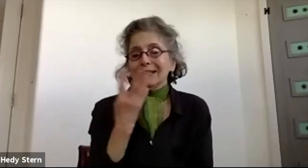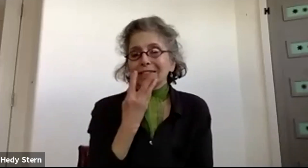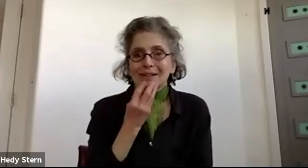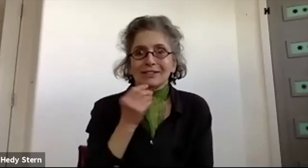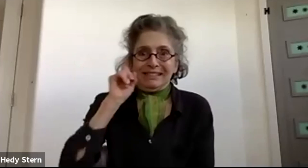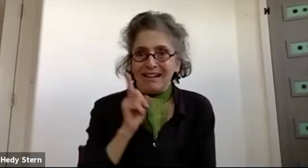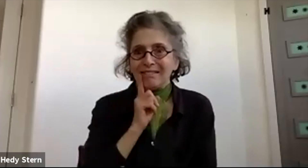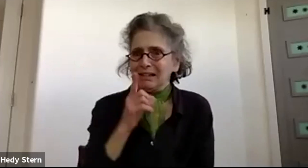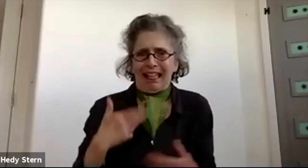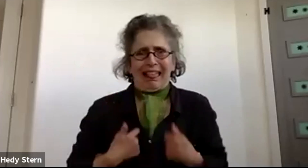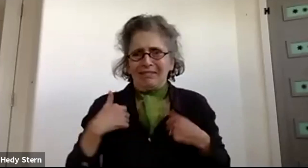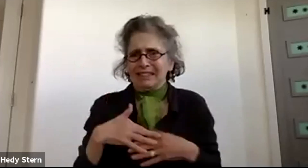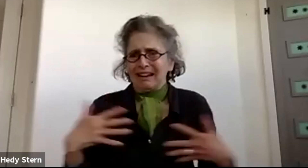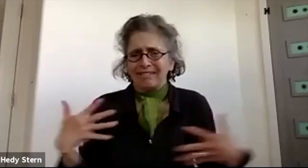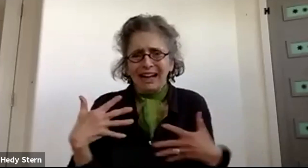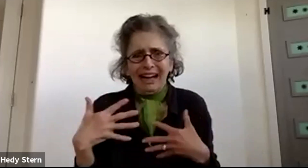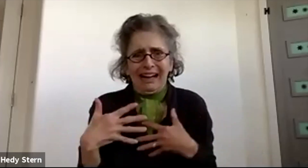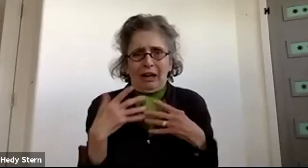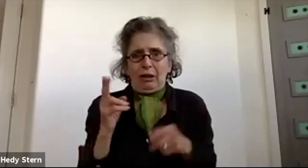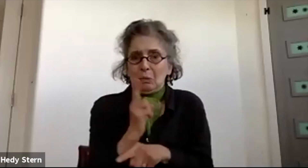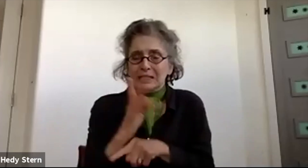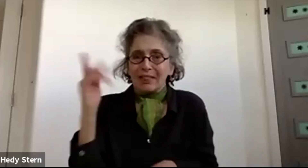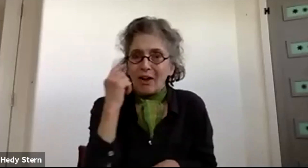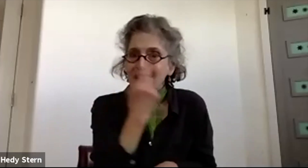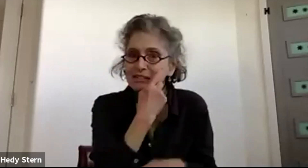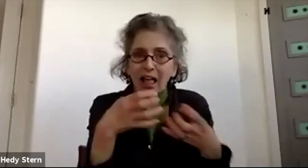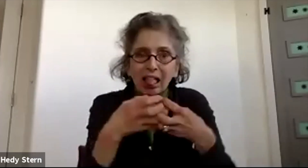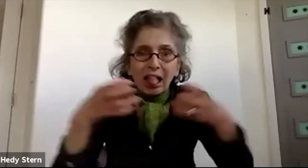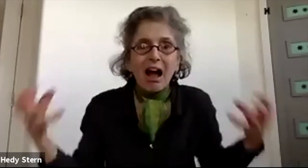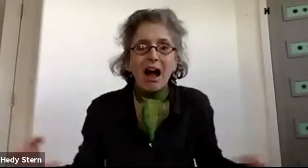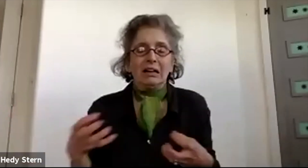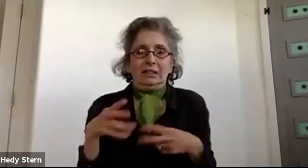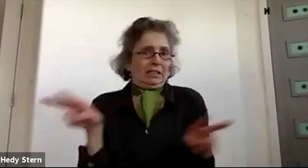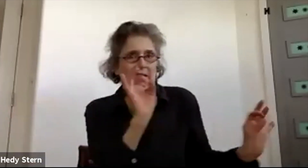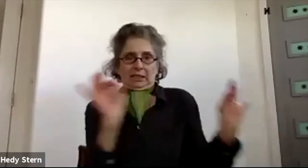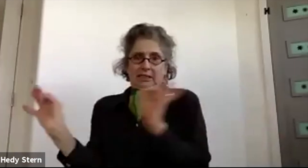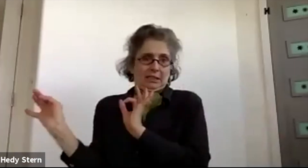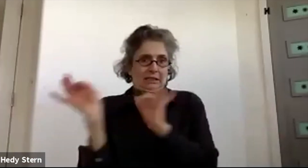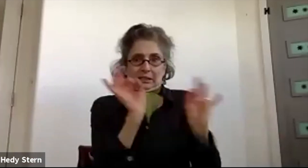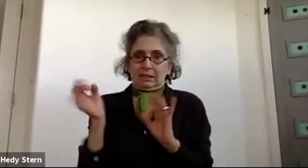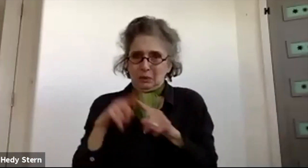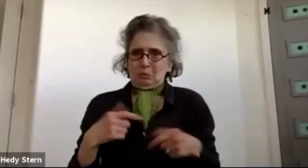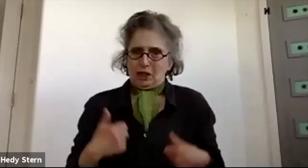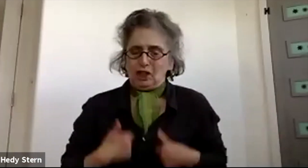that Jewish deaf people lived in fear. They used their eyes a lot, and they would